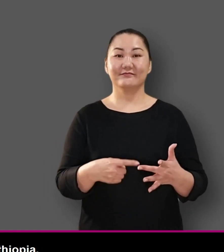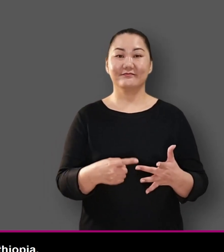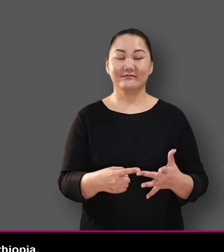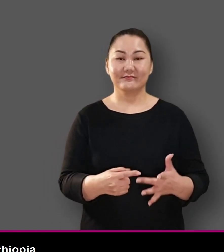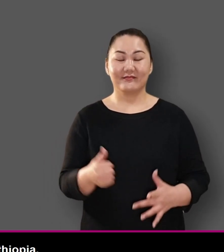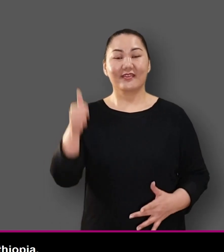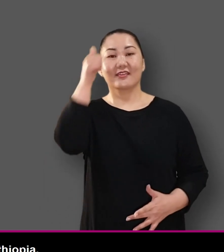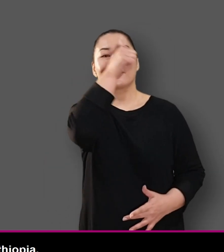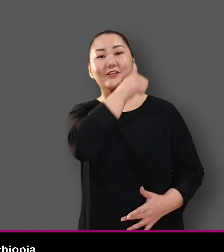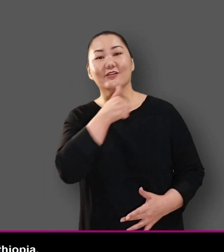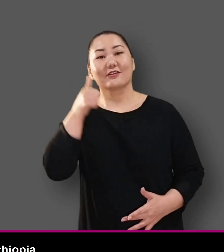Ethiopia,